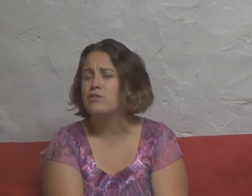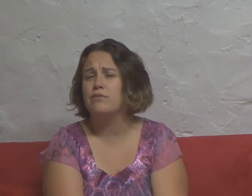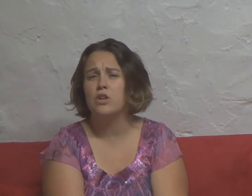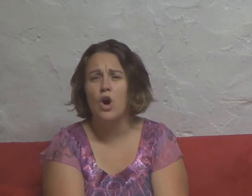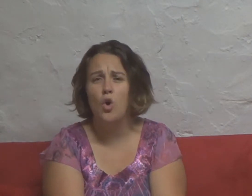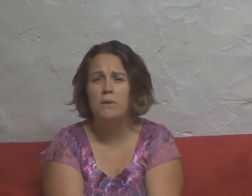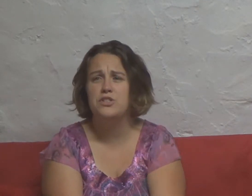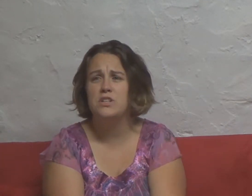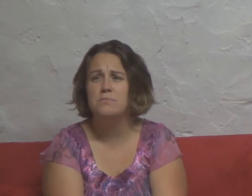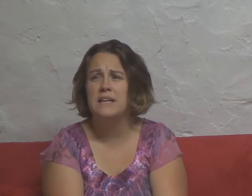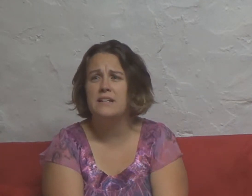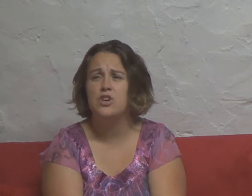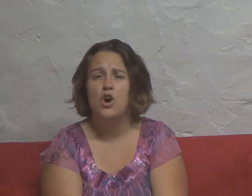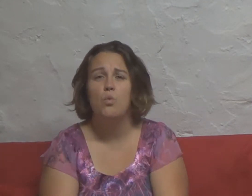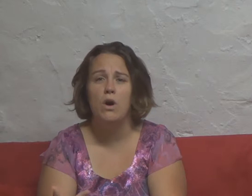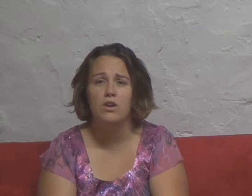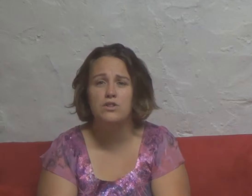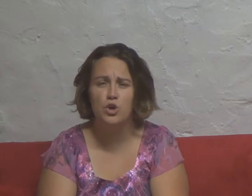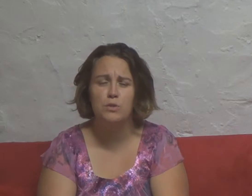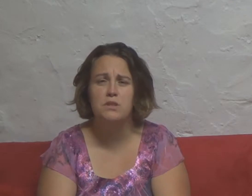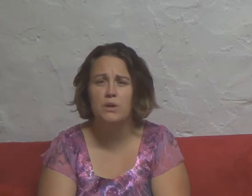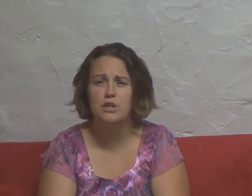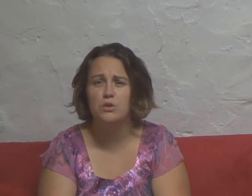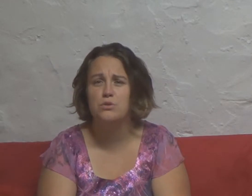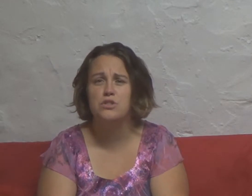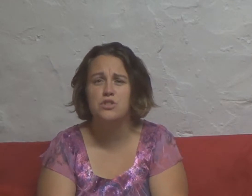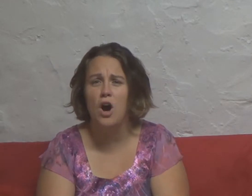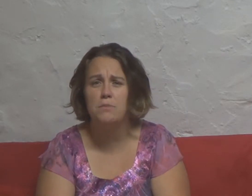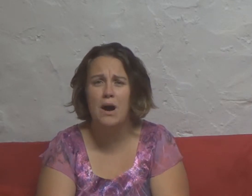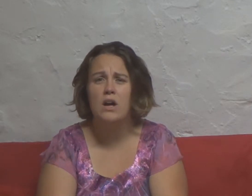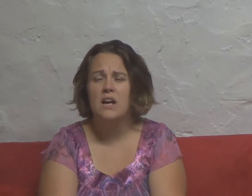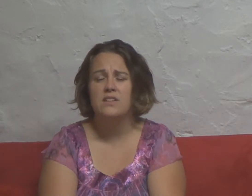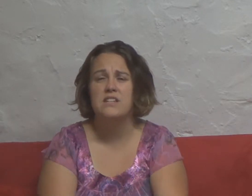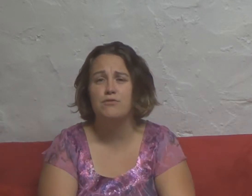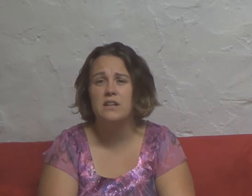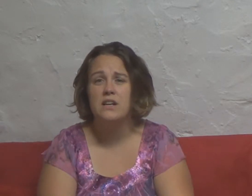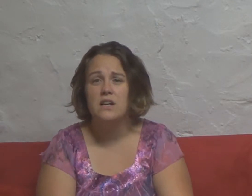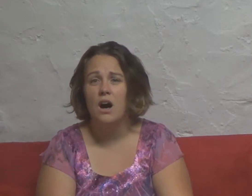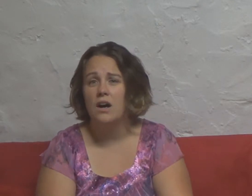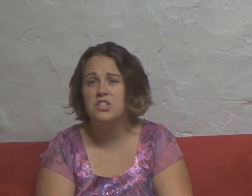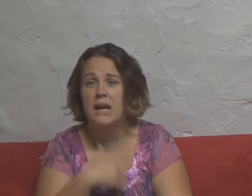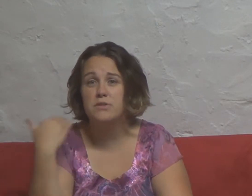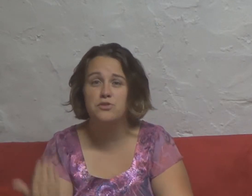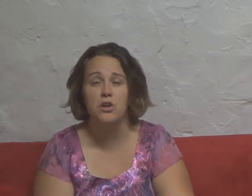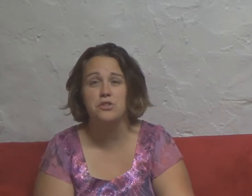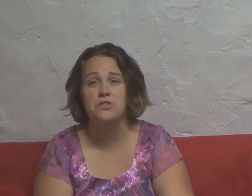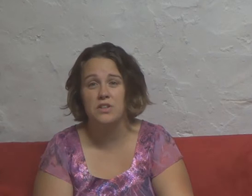of the globe just means what are the terms that we use to talk about the different types of structures that are